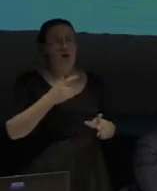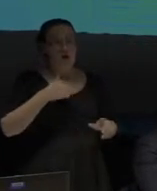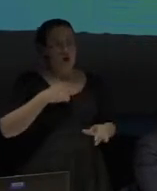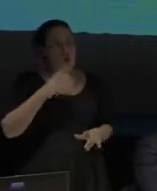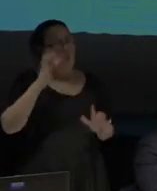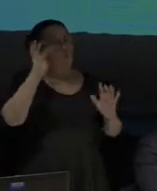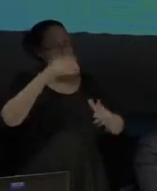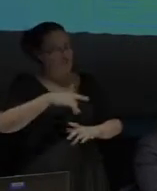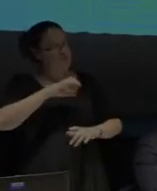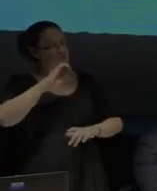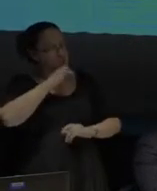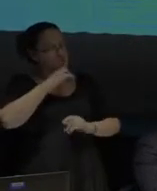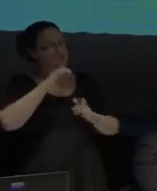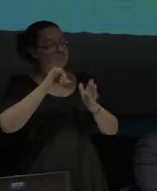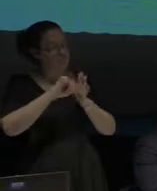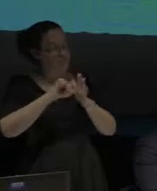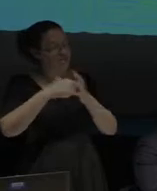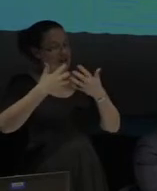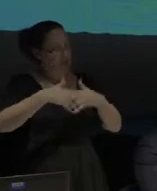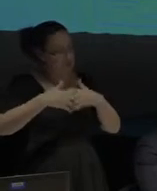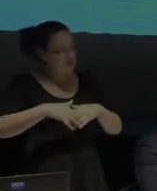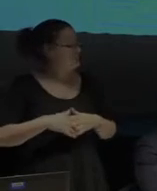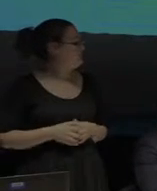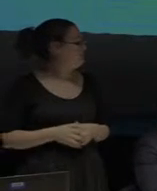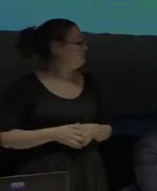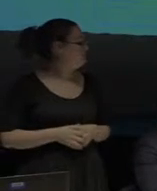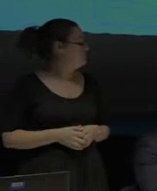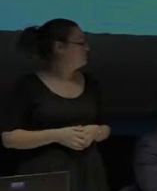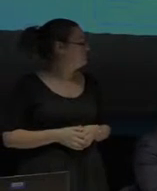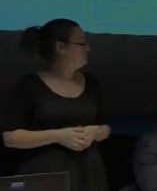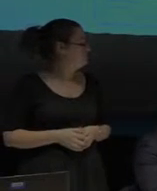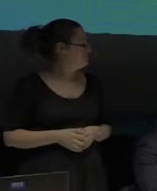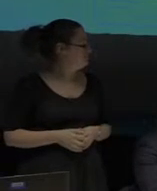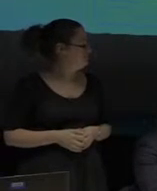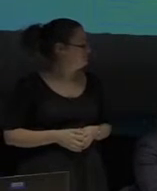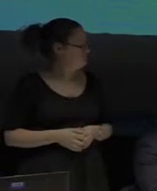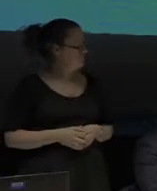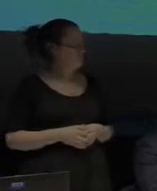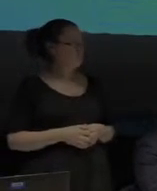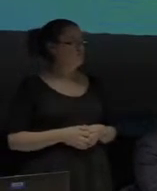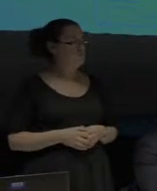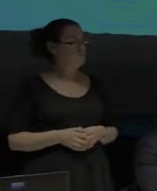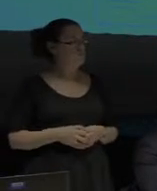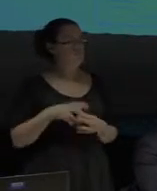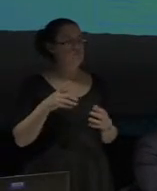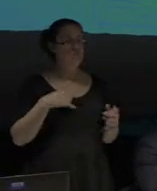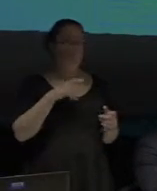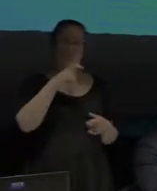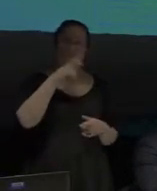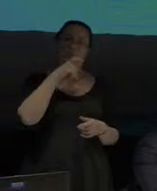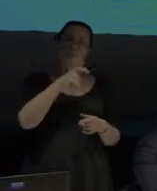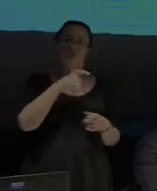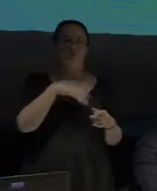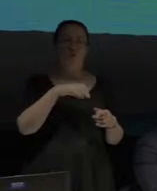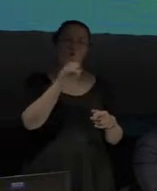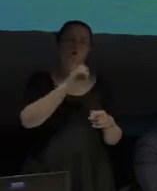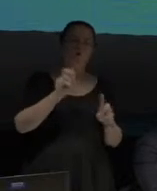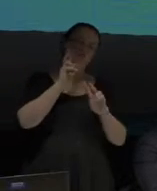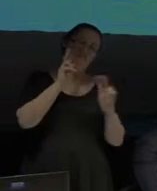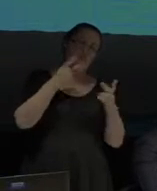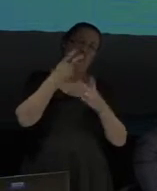might happen. And I feel like asking, the Eurovision metaphor plays true, and so we'll try and rejoin the Moscow jury